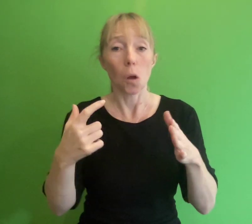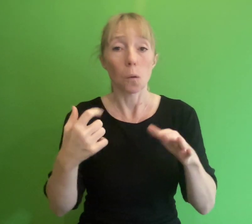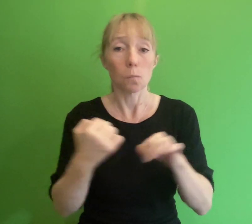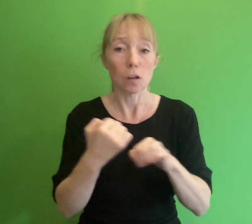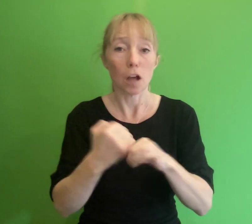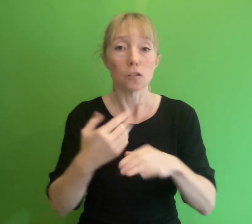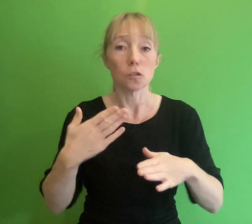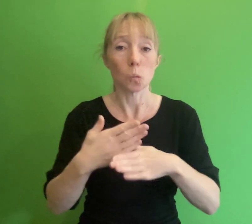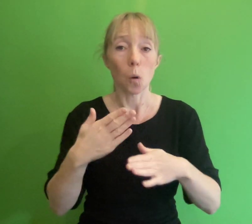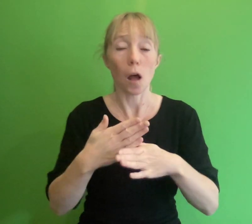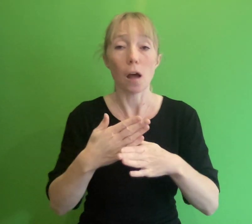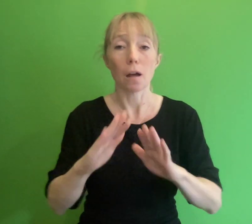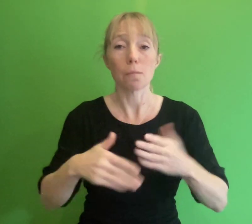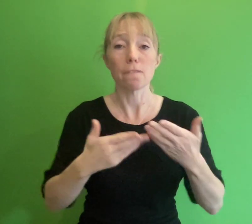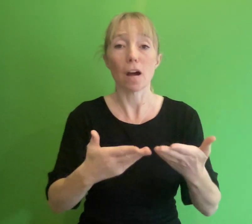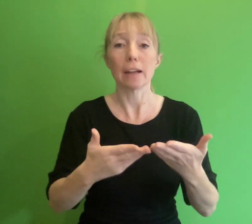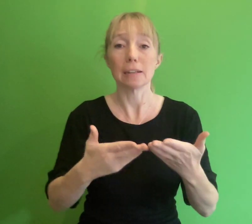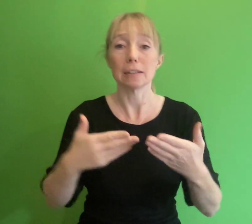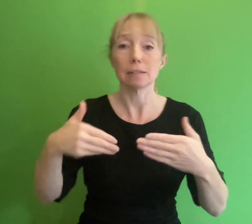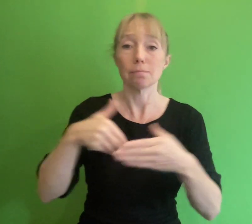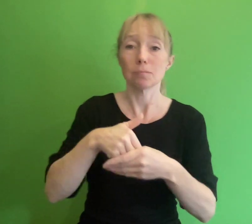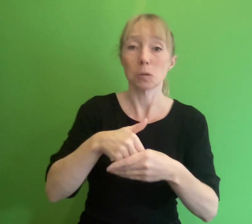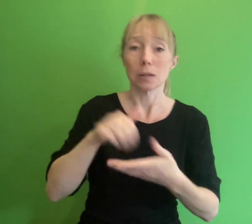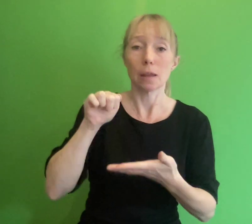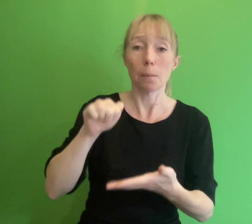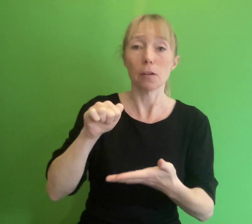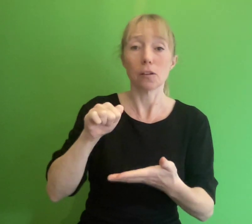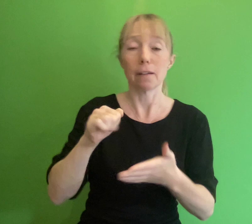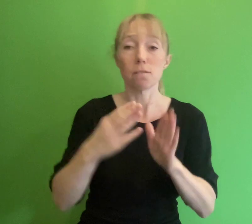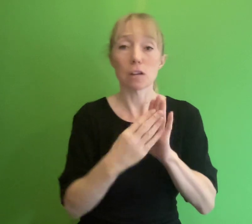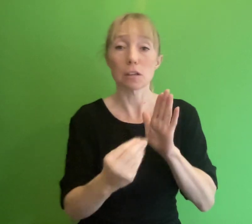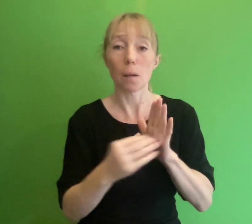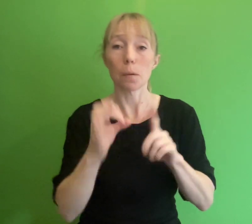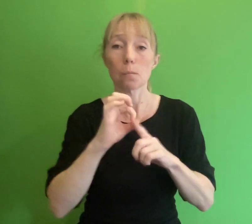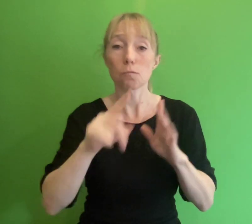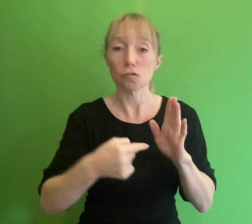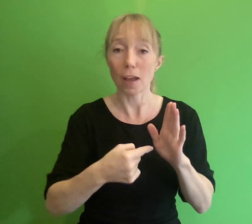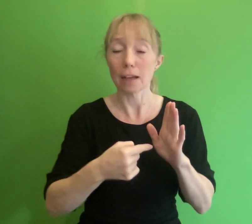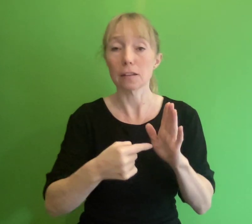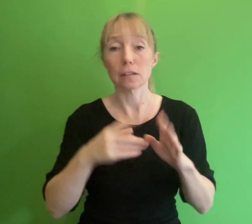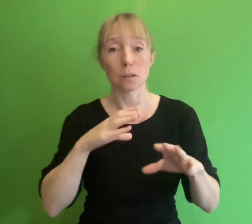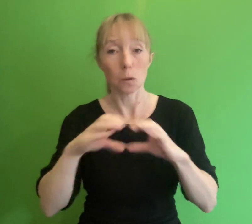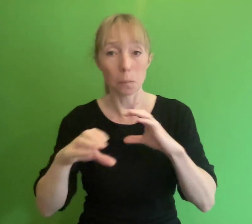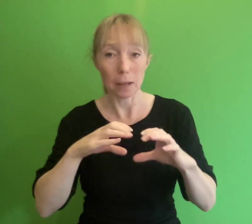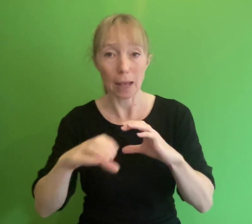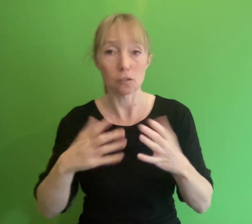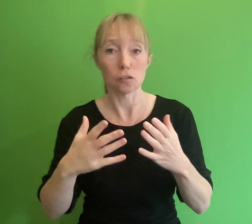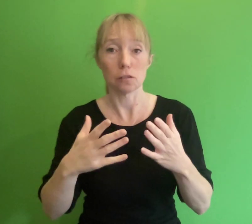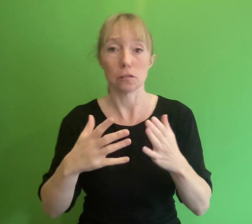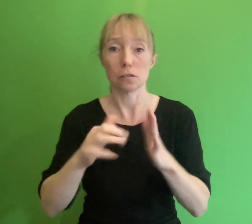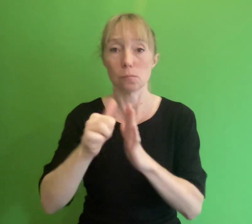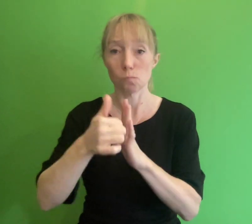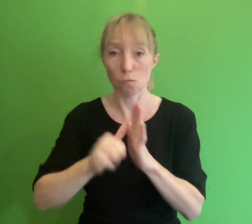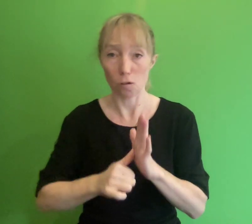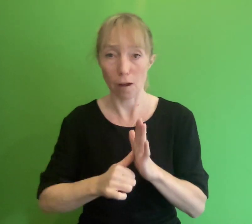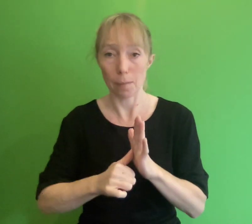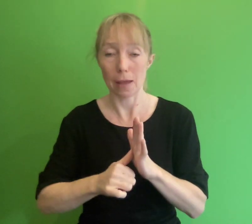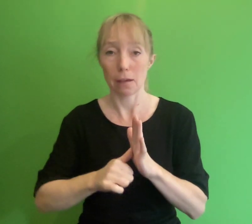for across your budgets, for example, projects, communications, programming, training,